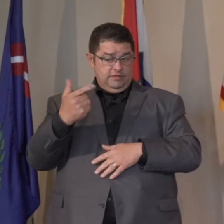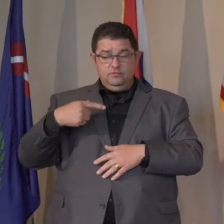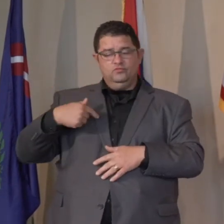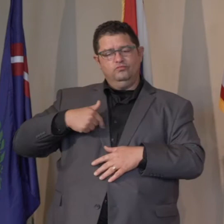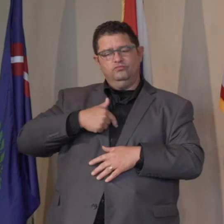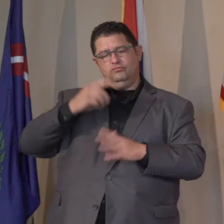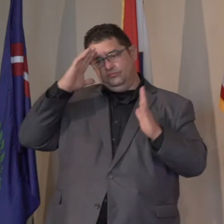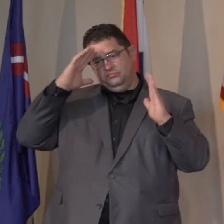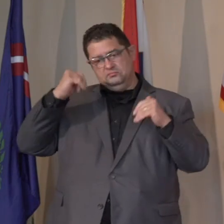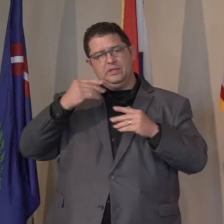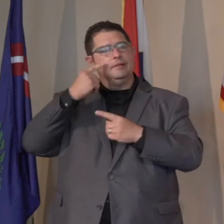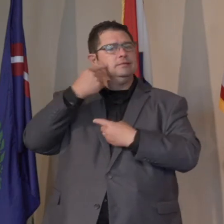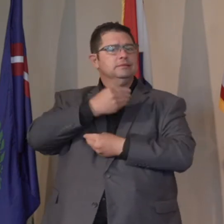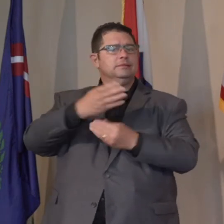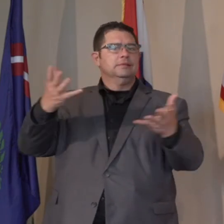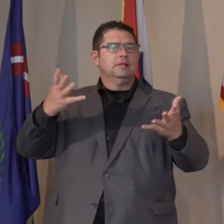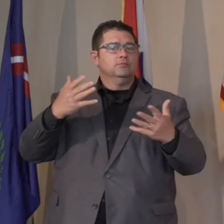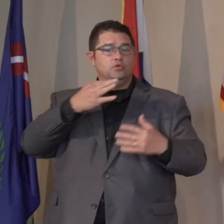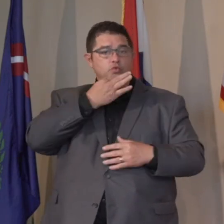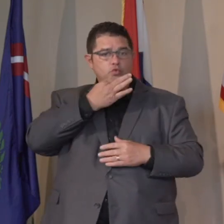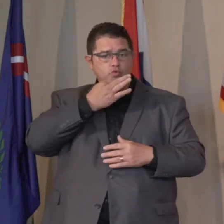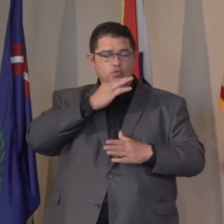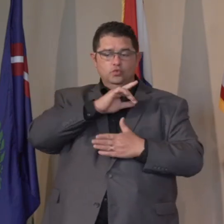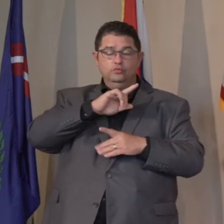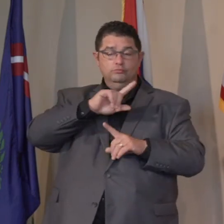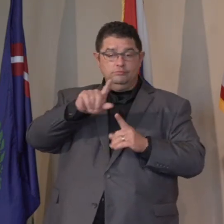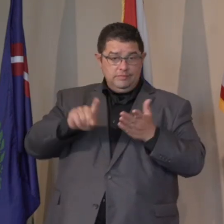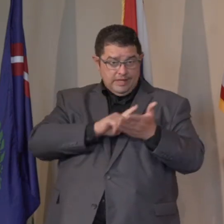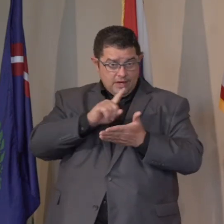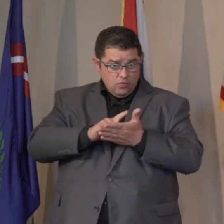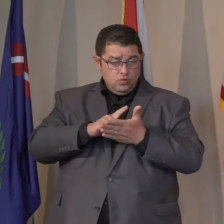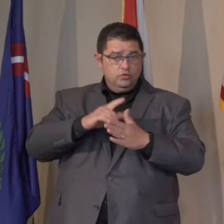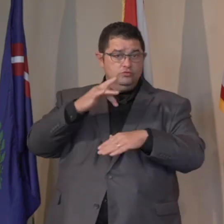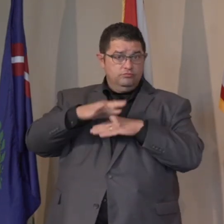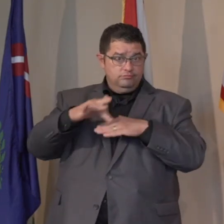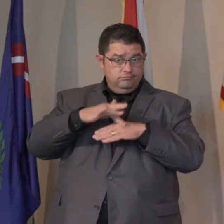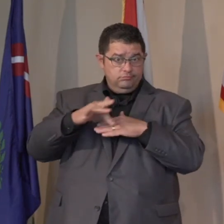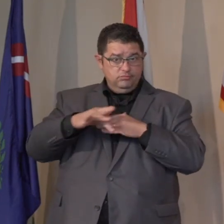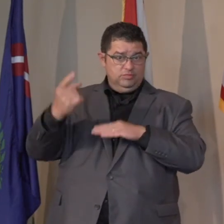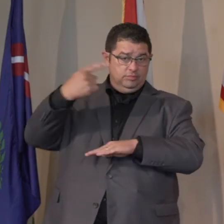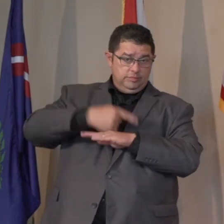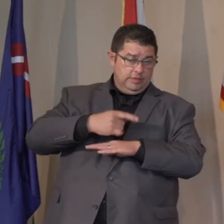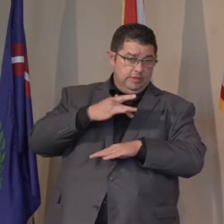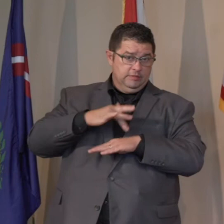announcement soon on the hours and the locations and the days that those tests will be offered.